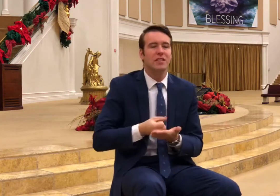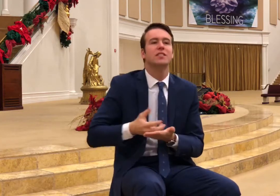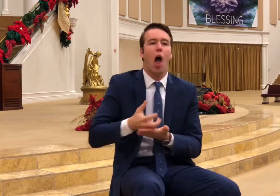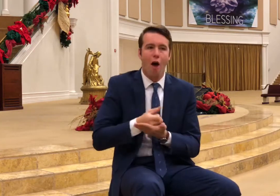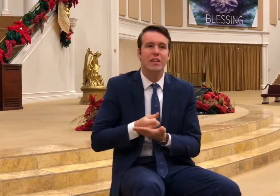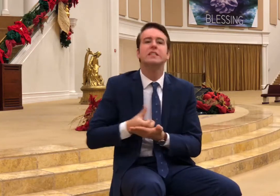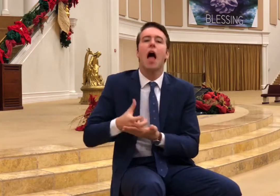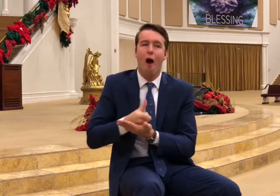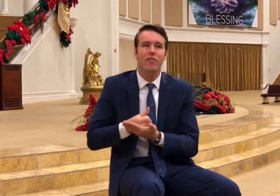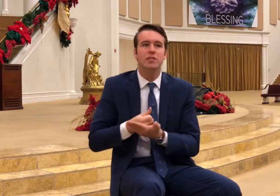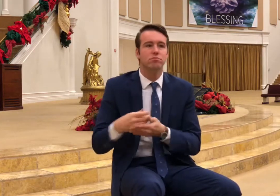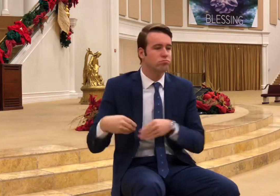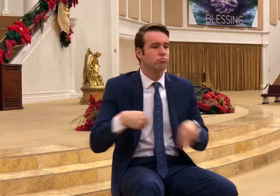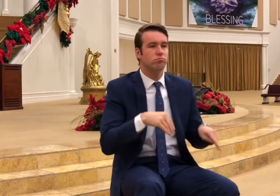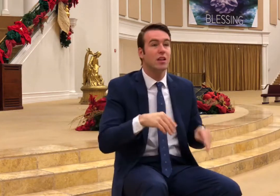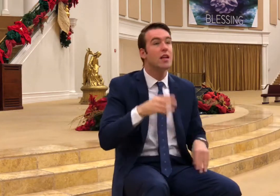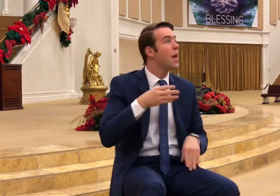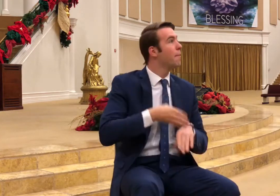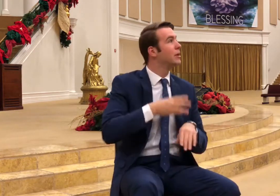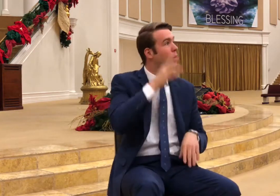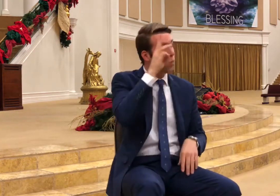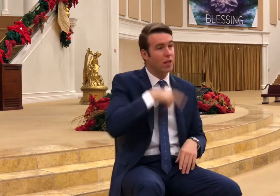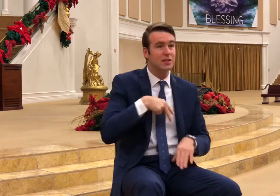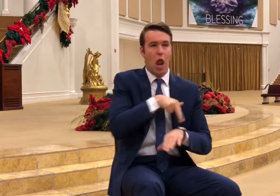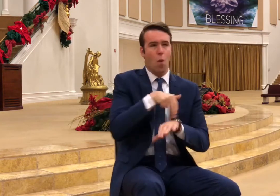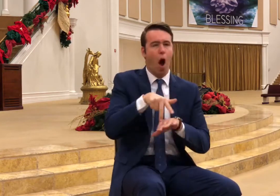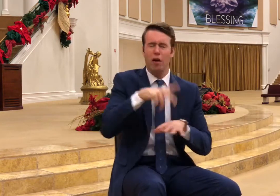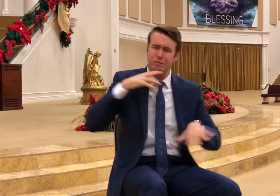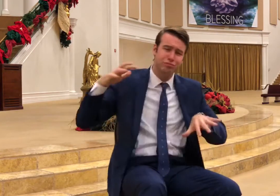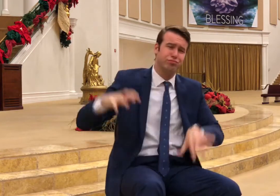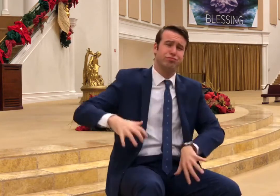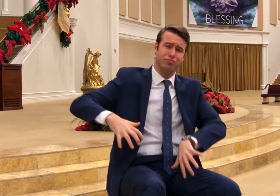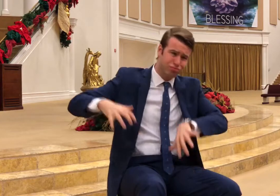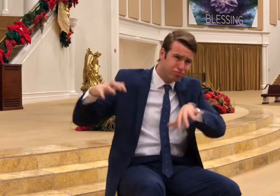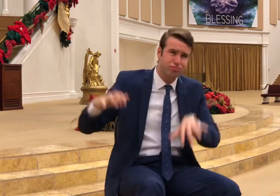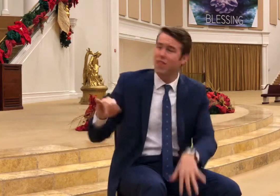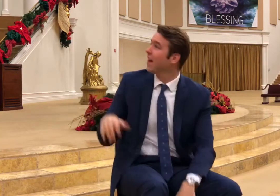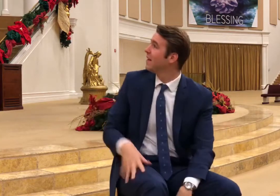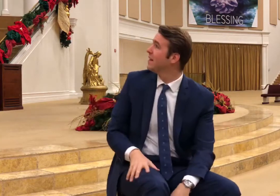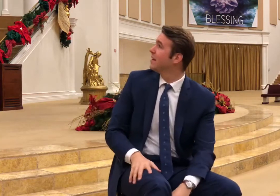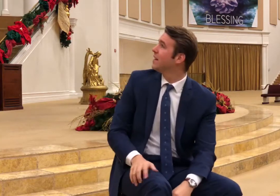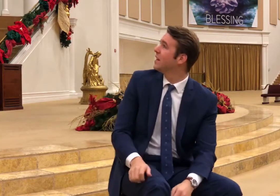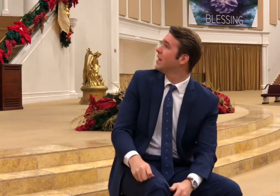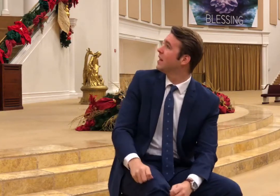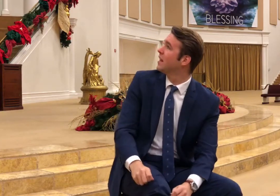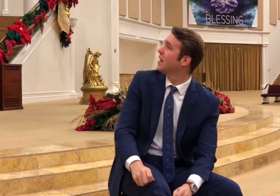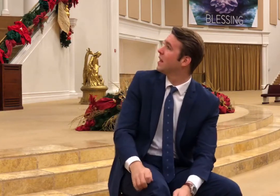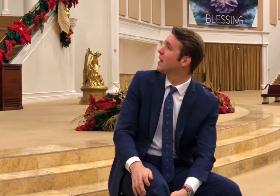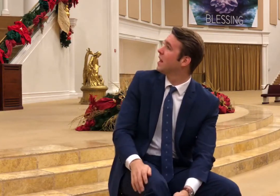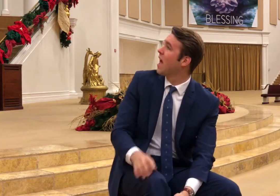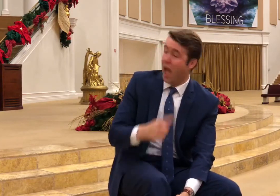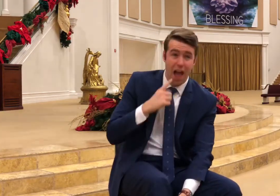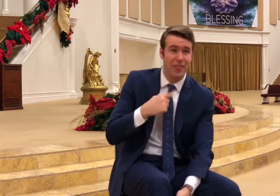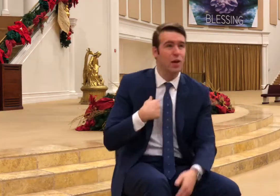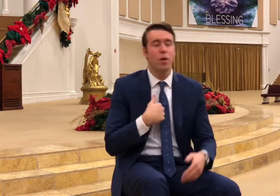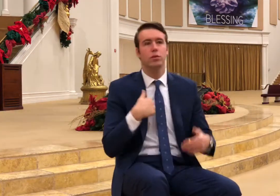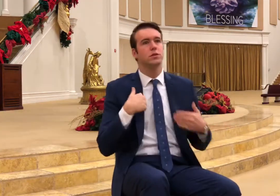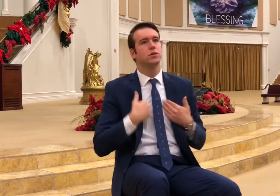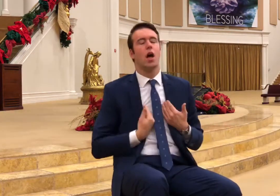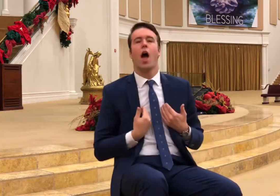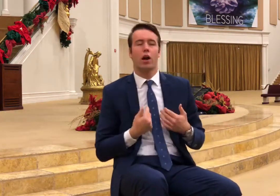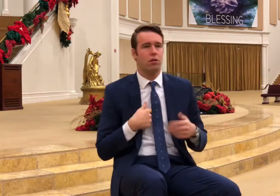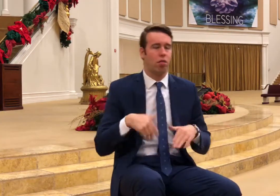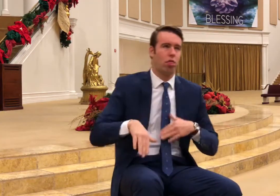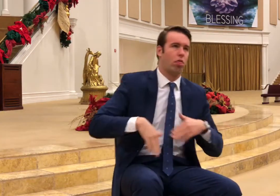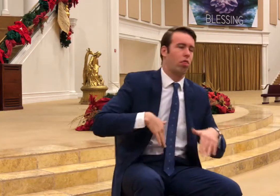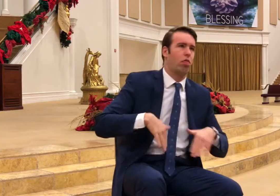along. And there's Bishop Wilson walking through. It was pouring down rain. That was the day after we arrived. I think we were sleepwalking as we went through